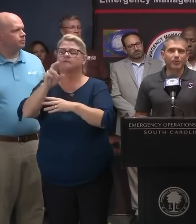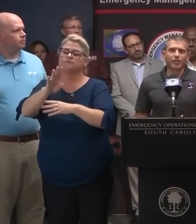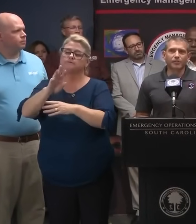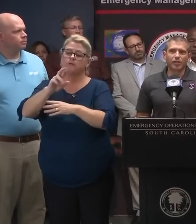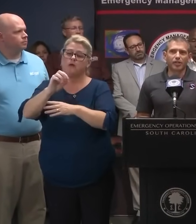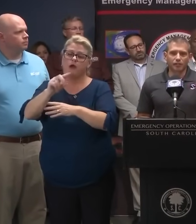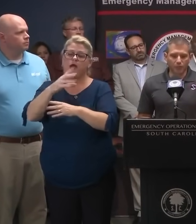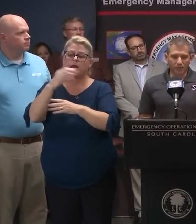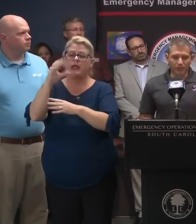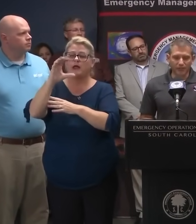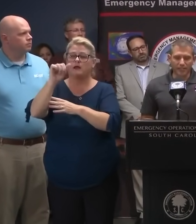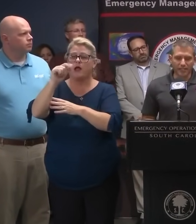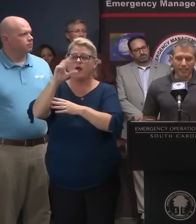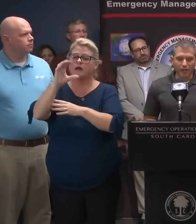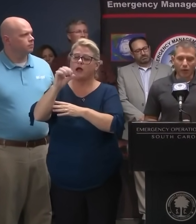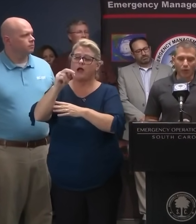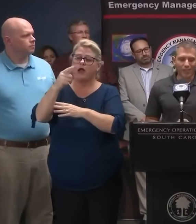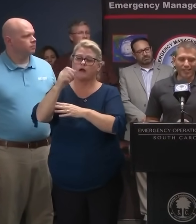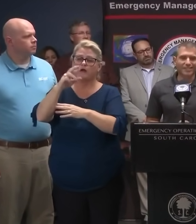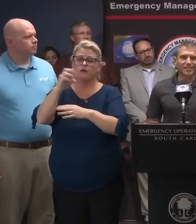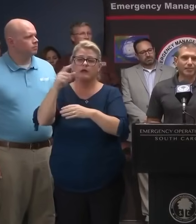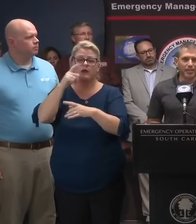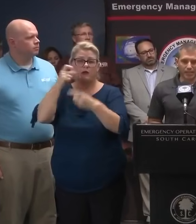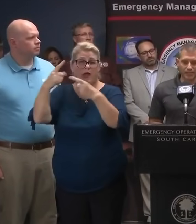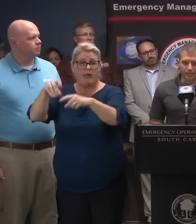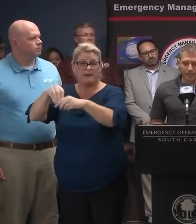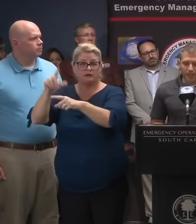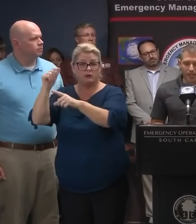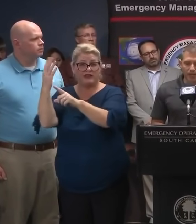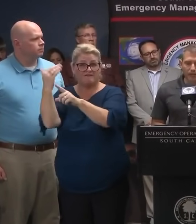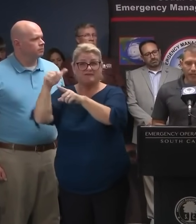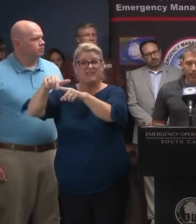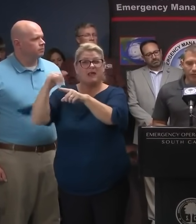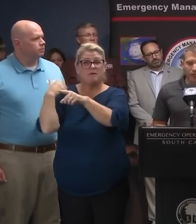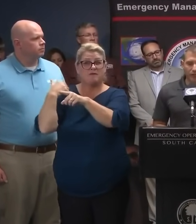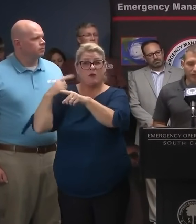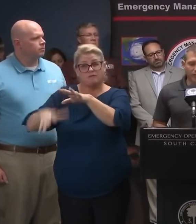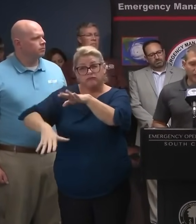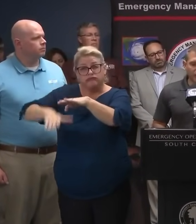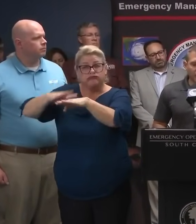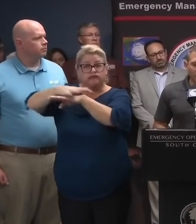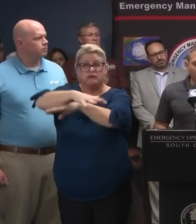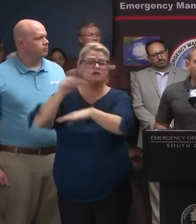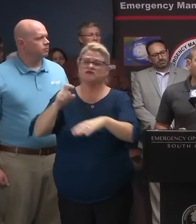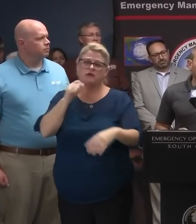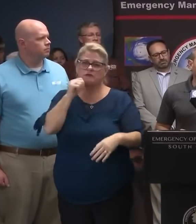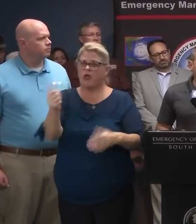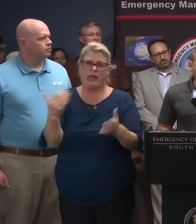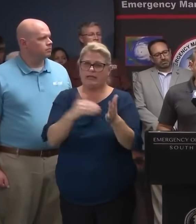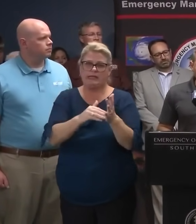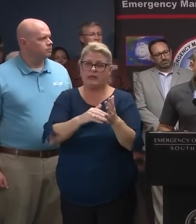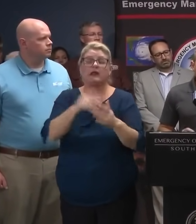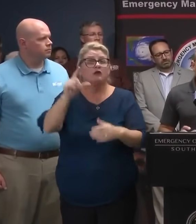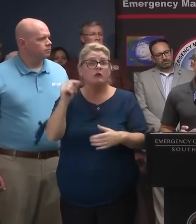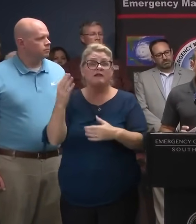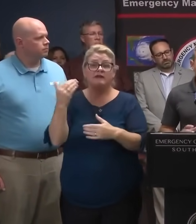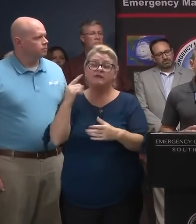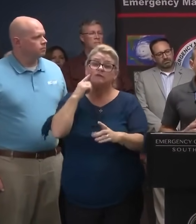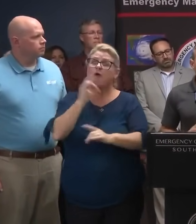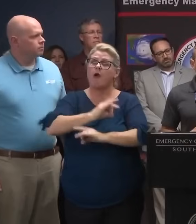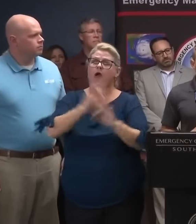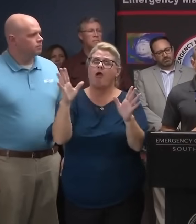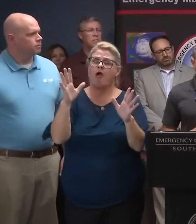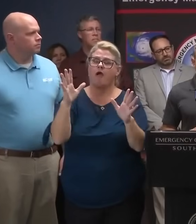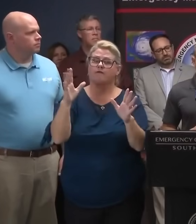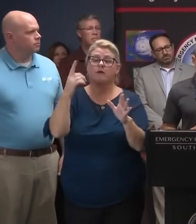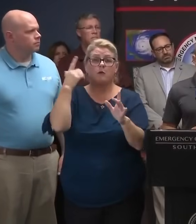that experienced flooding in 2015 will not see impacts. Flooding in 2015 was so severe because it was not just